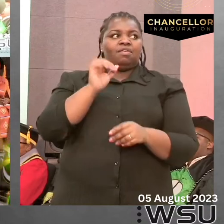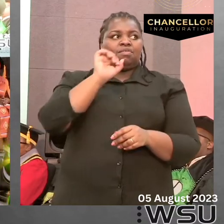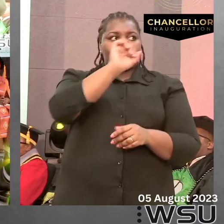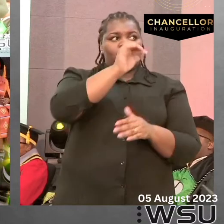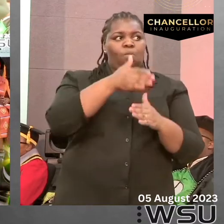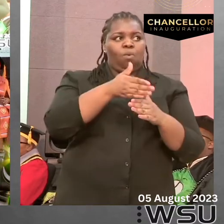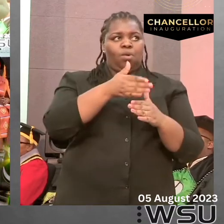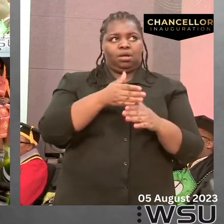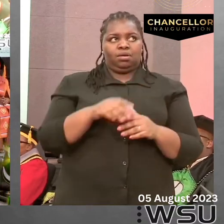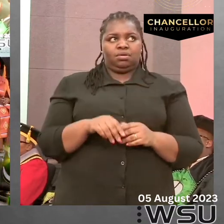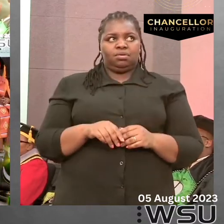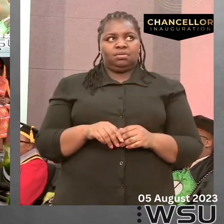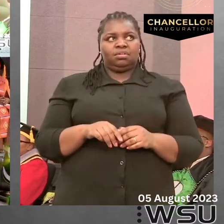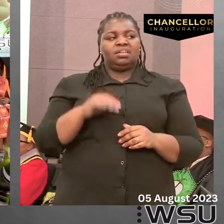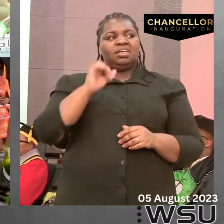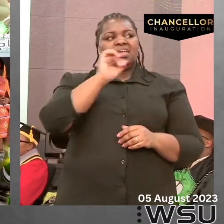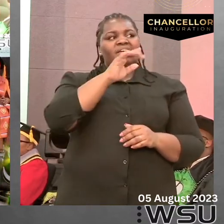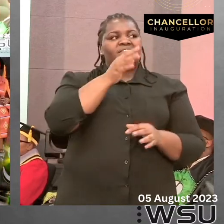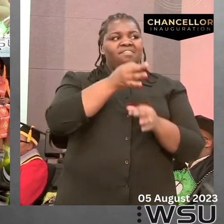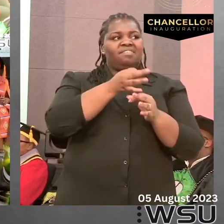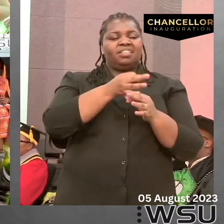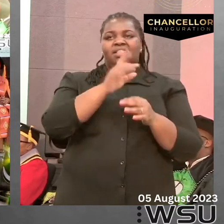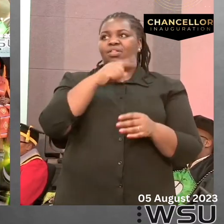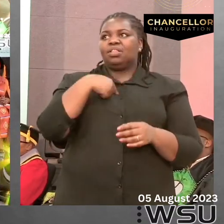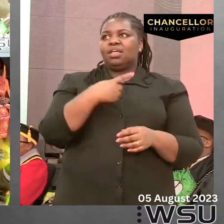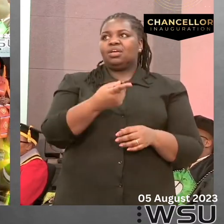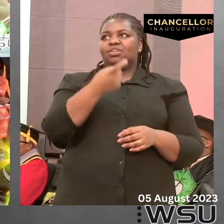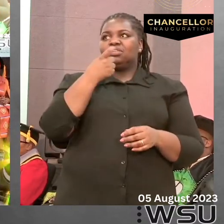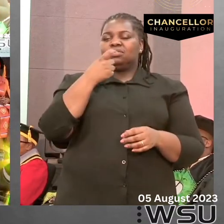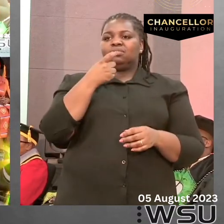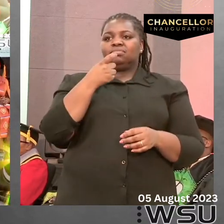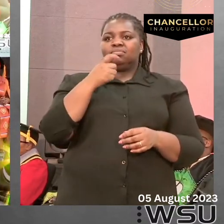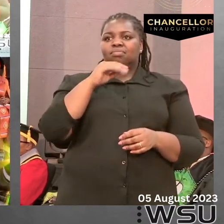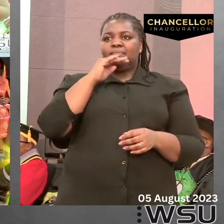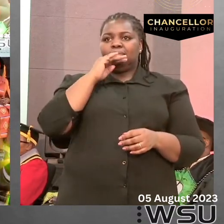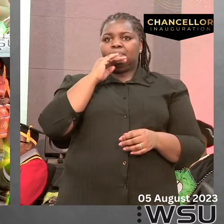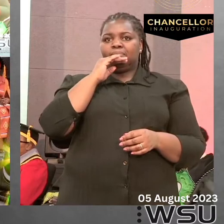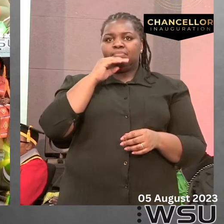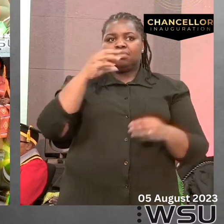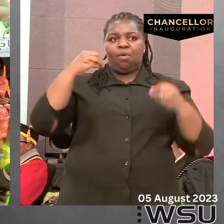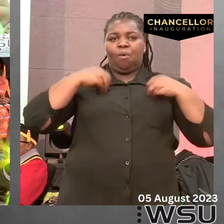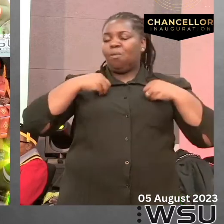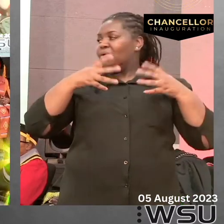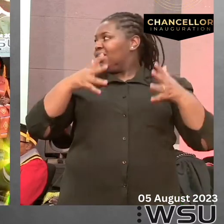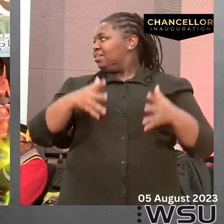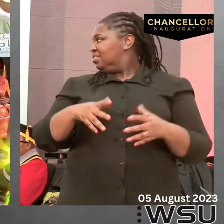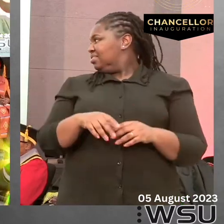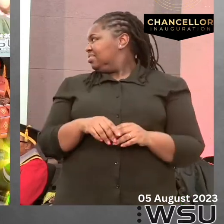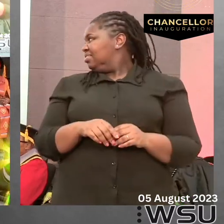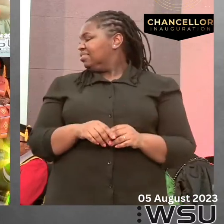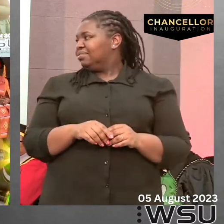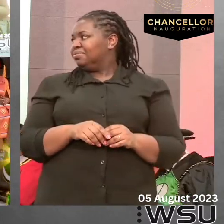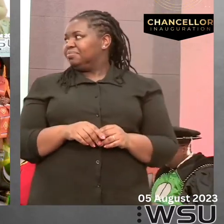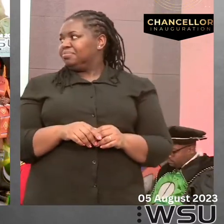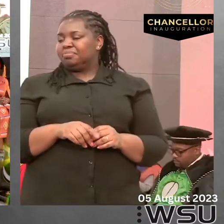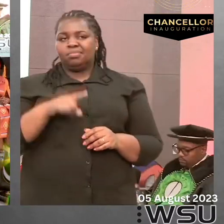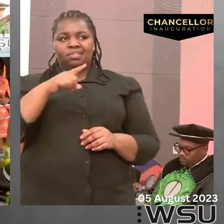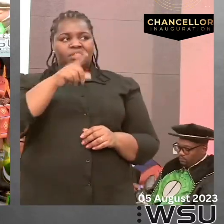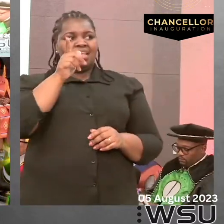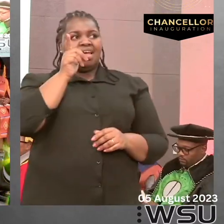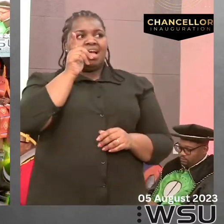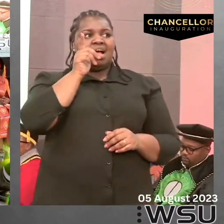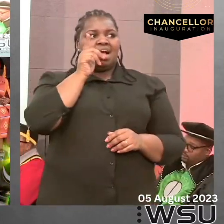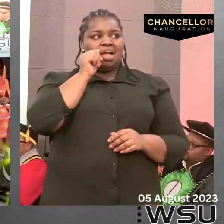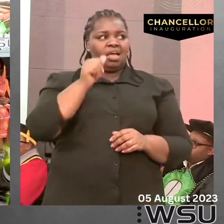of his practice. Their father was what I would call a serial entrepreneur. He's the kind of guy who